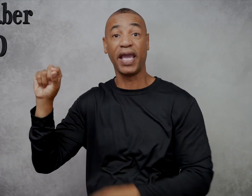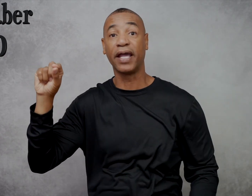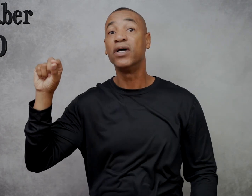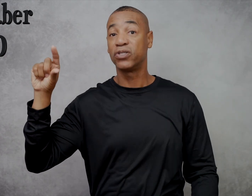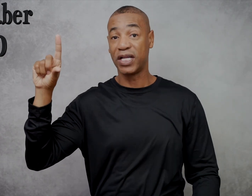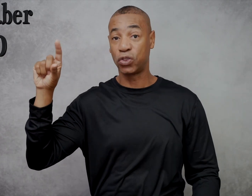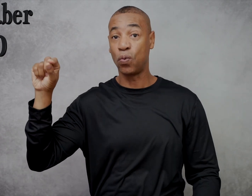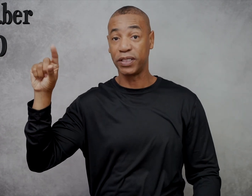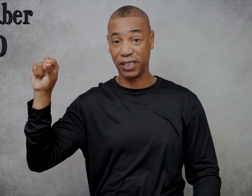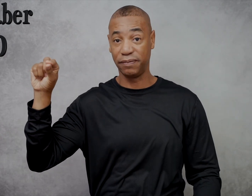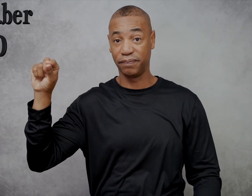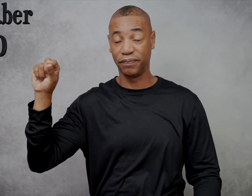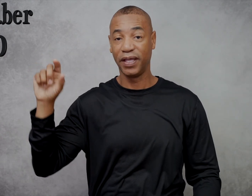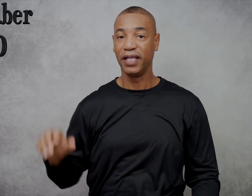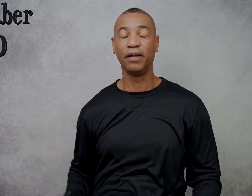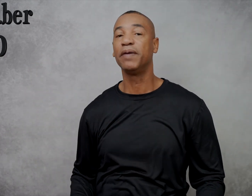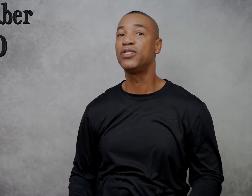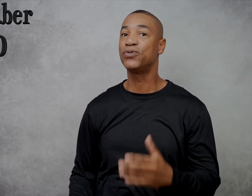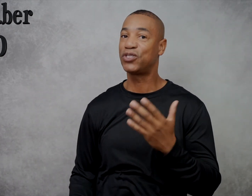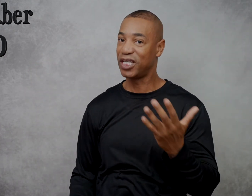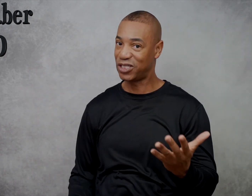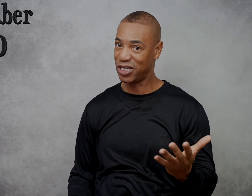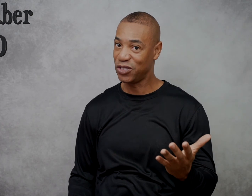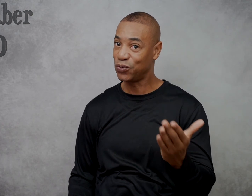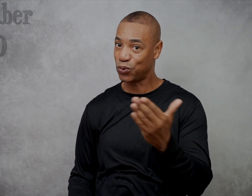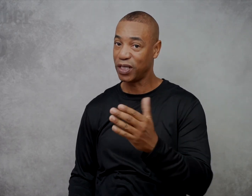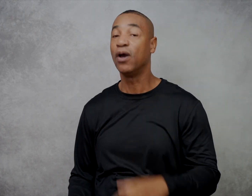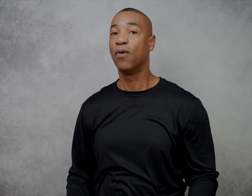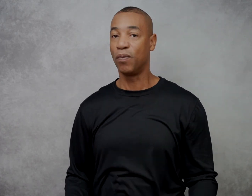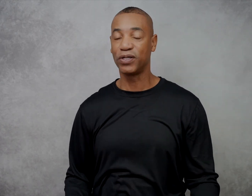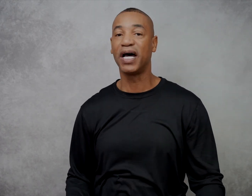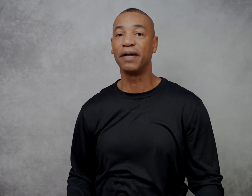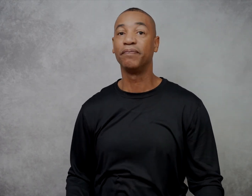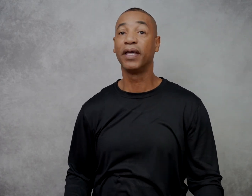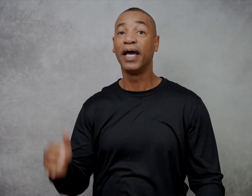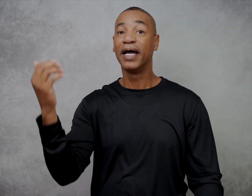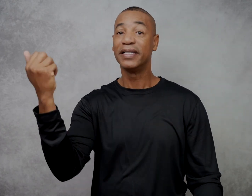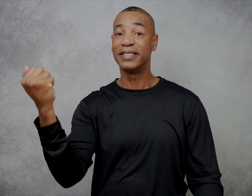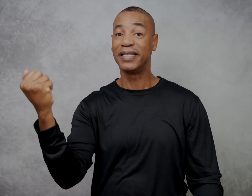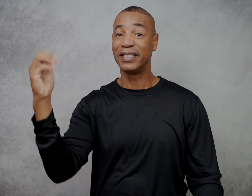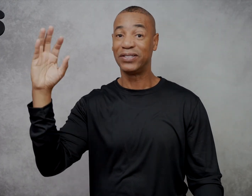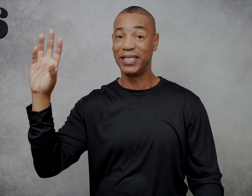hand. So that's 20. Now let me do 16 through 20 one more time. 16,